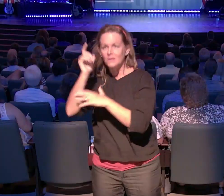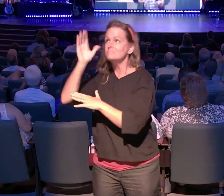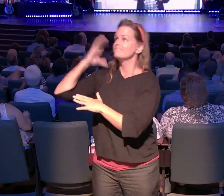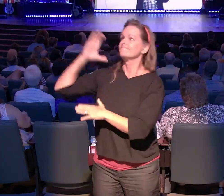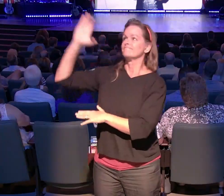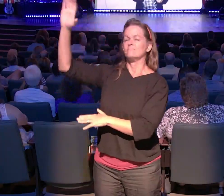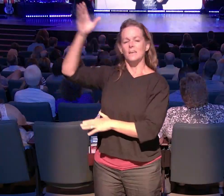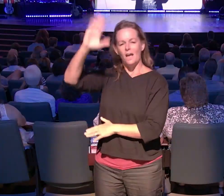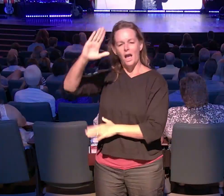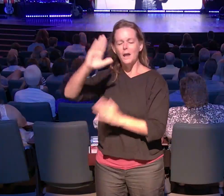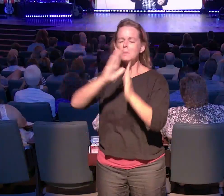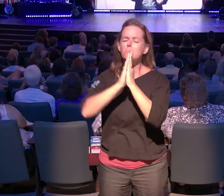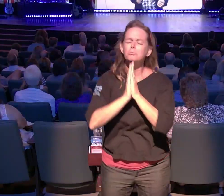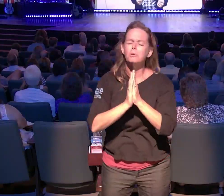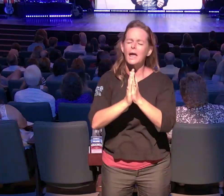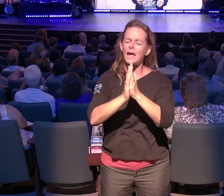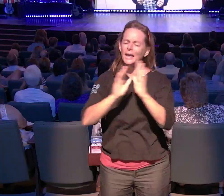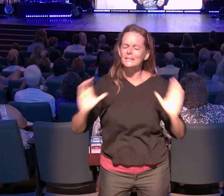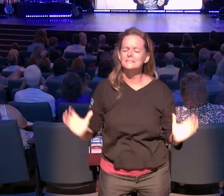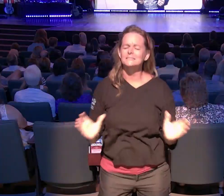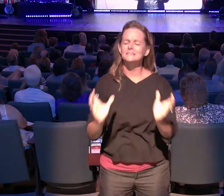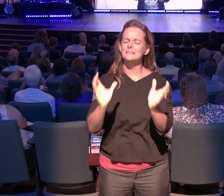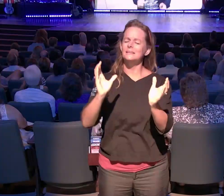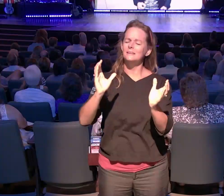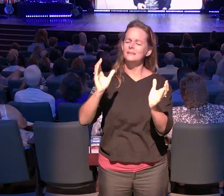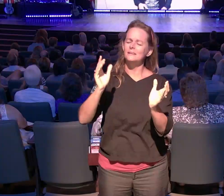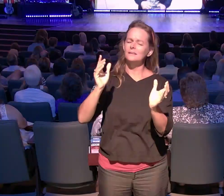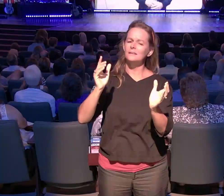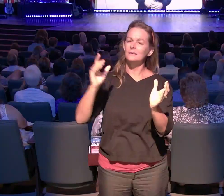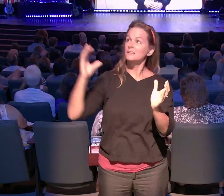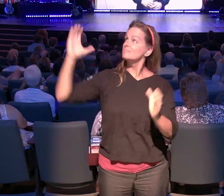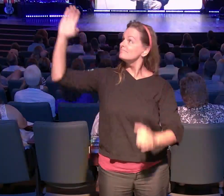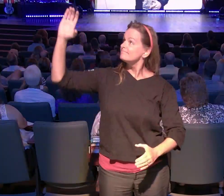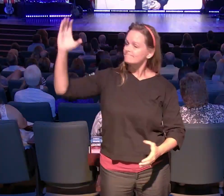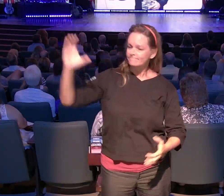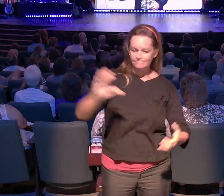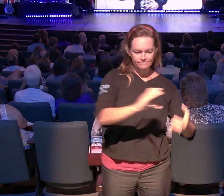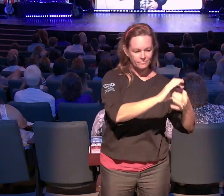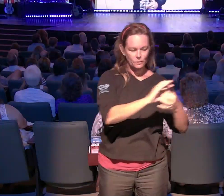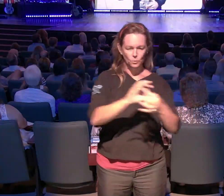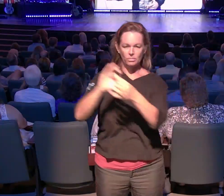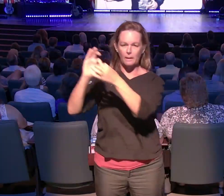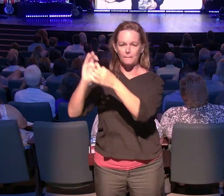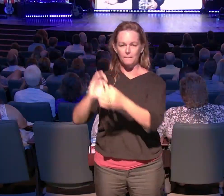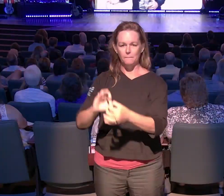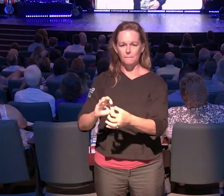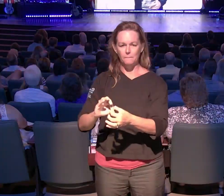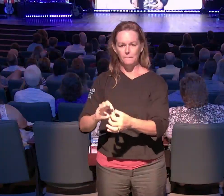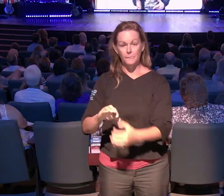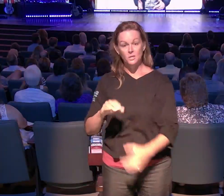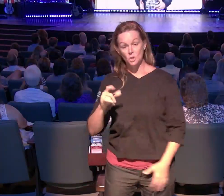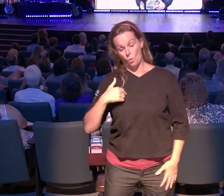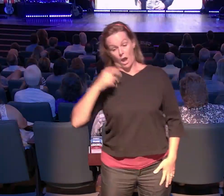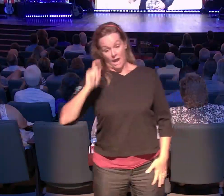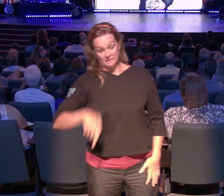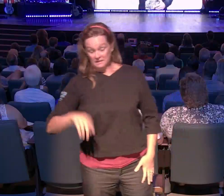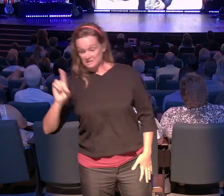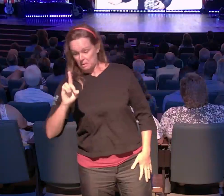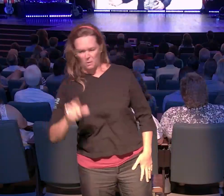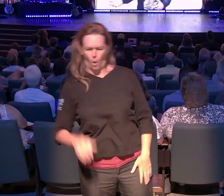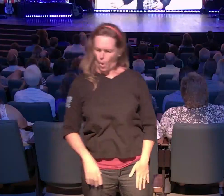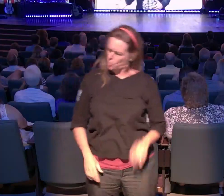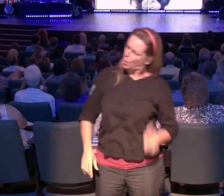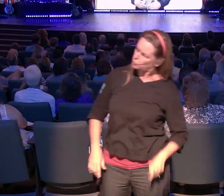this verse speaks of an earnest pursuit of God, because we know that a political party is not our answer for this country's need. Our hope isn't